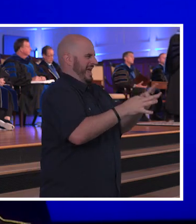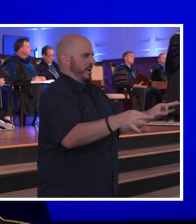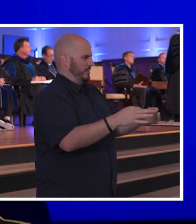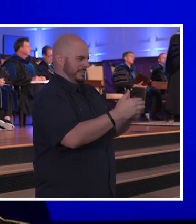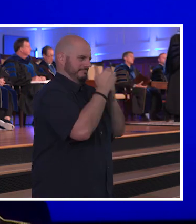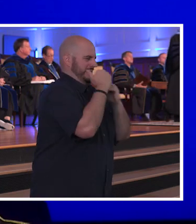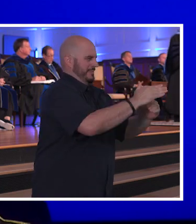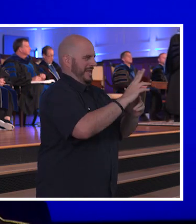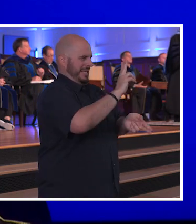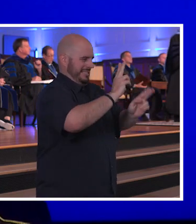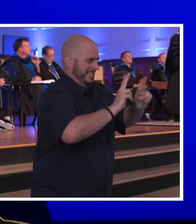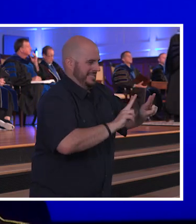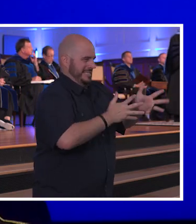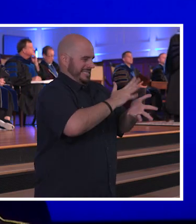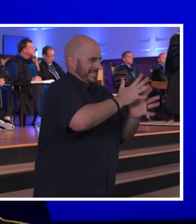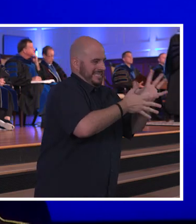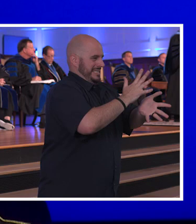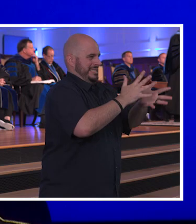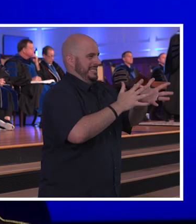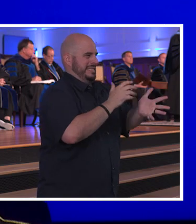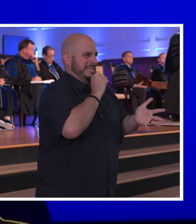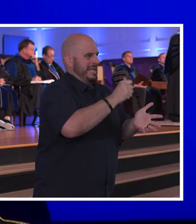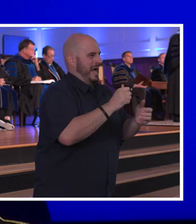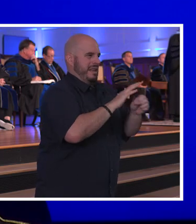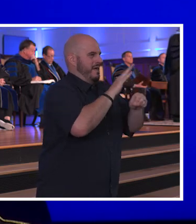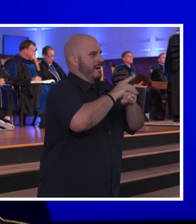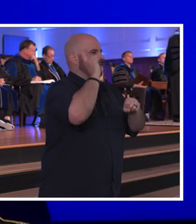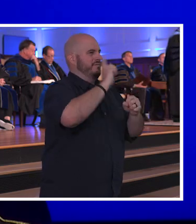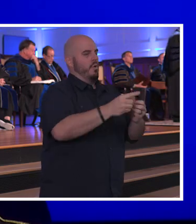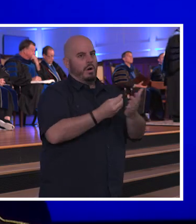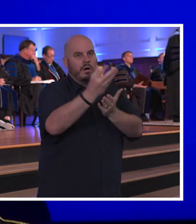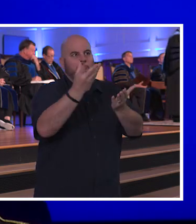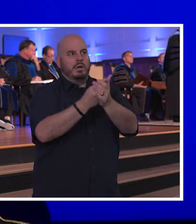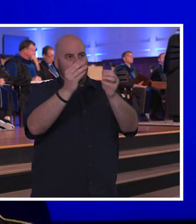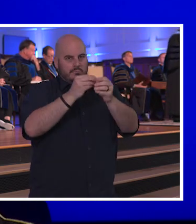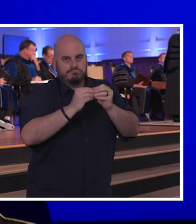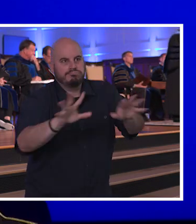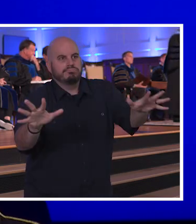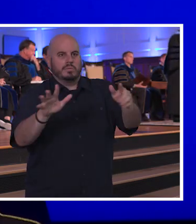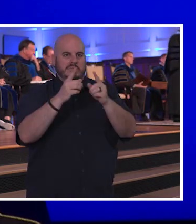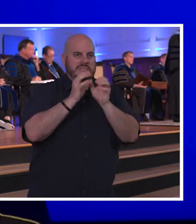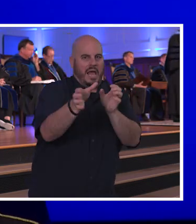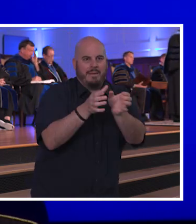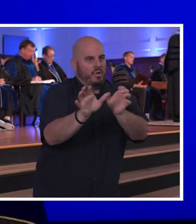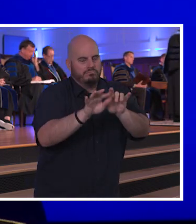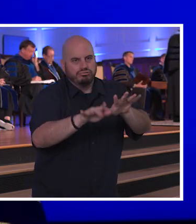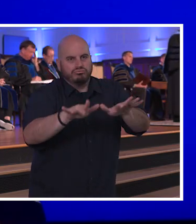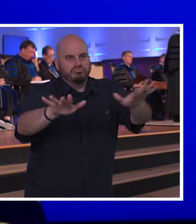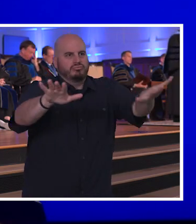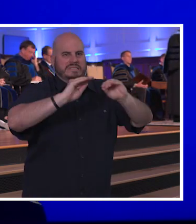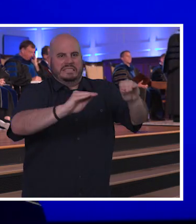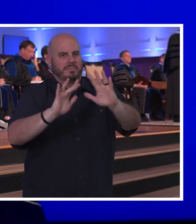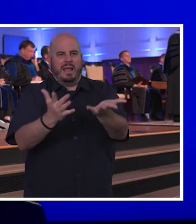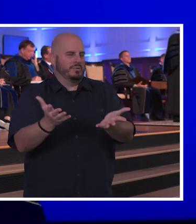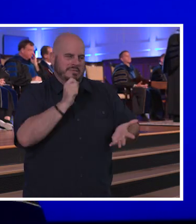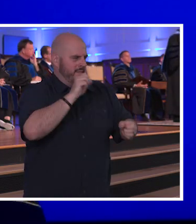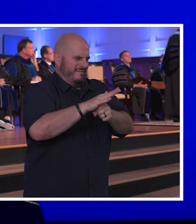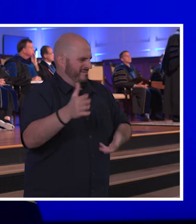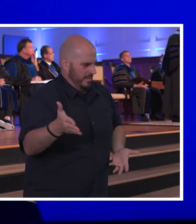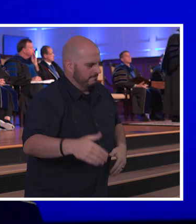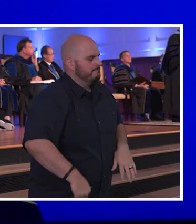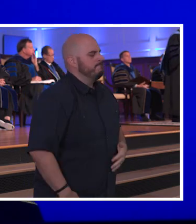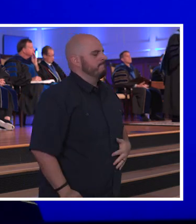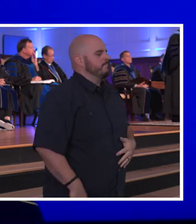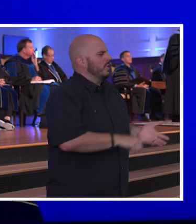for what needs to be done in terms of the gospel and teaching people the Bible. Research also reveals that in the